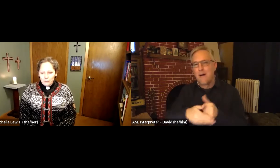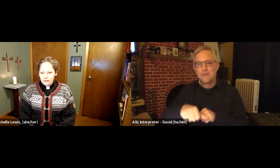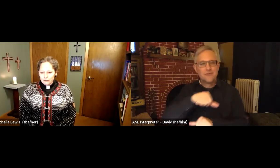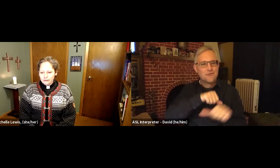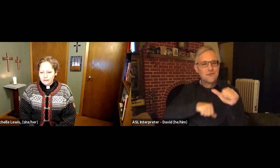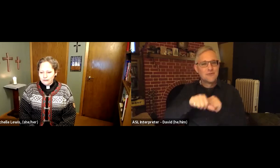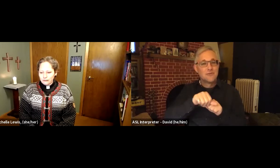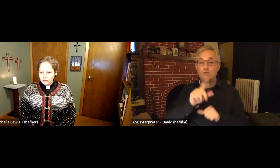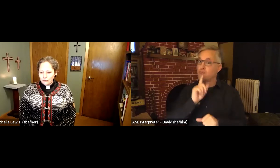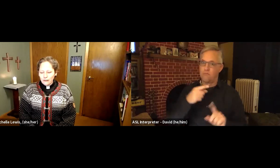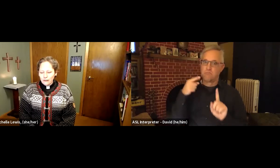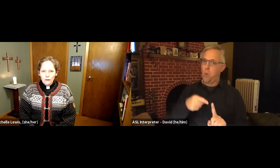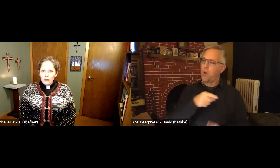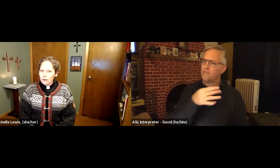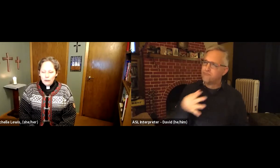silly.